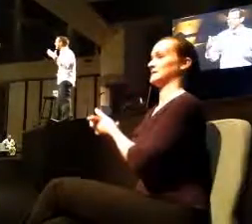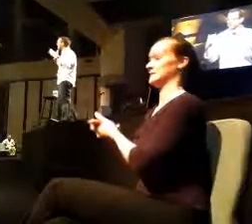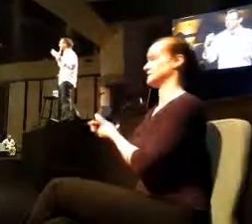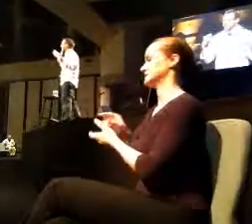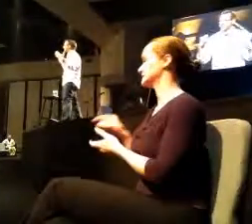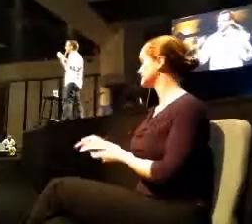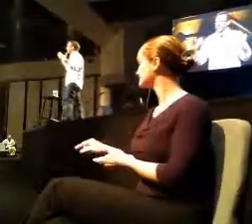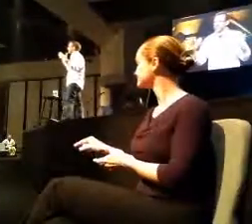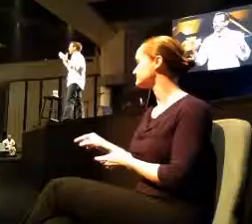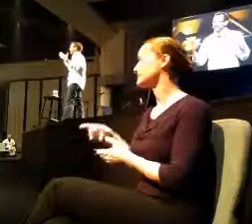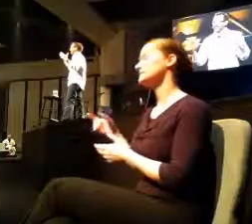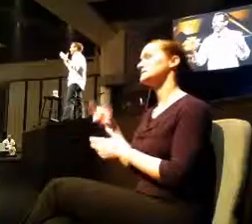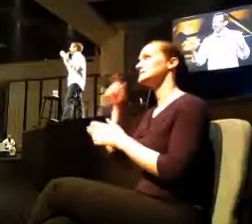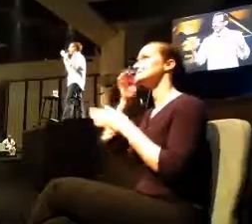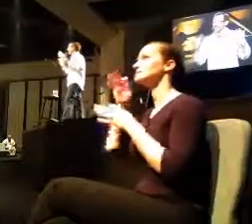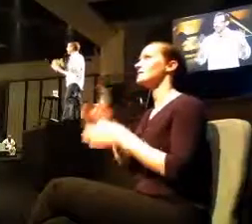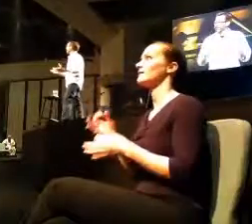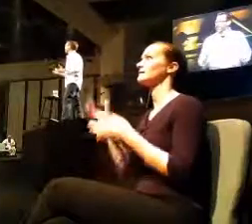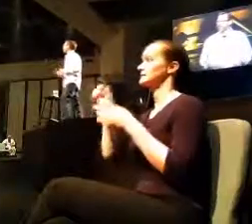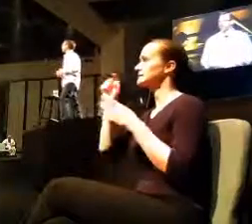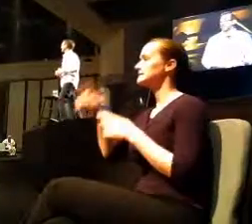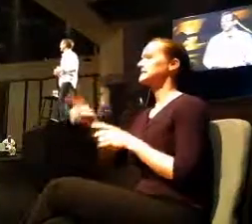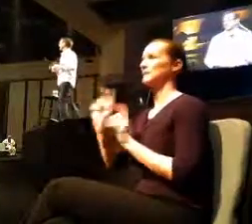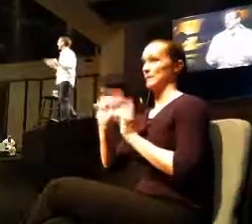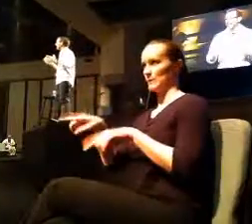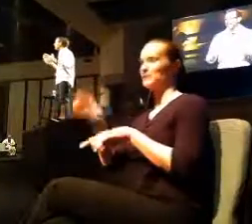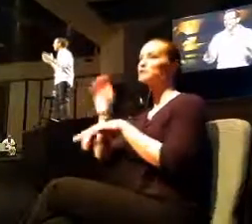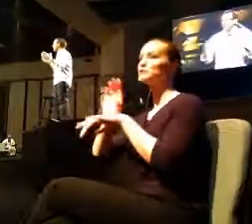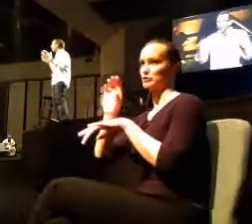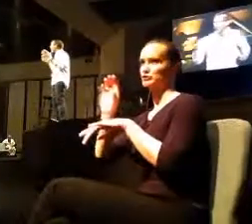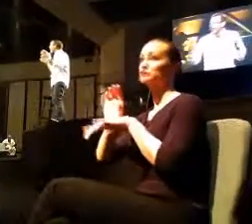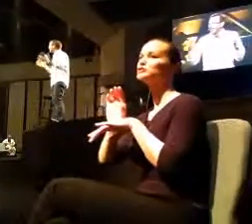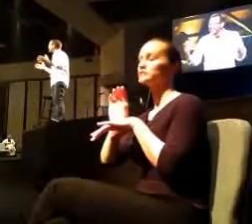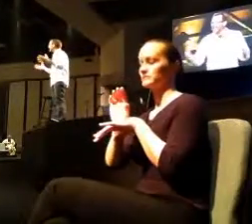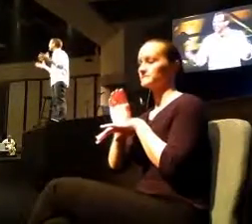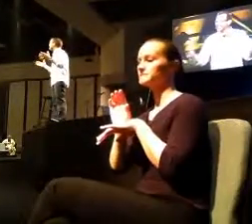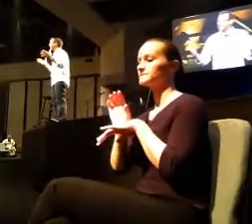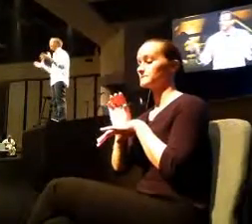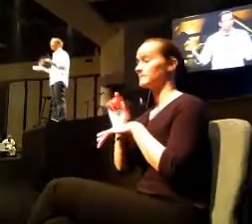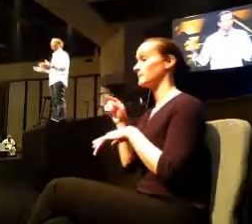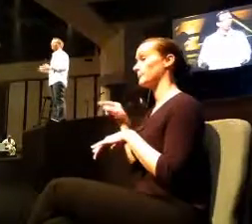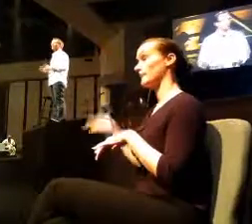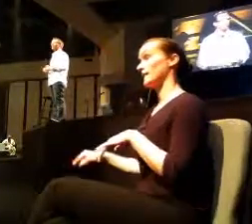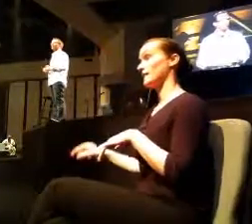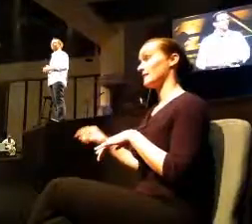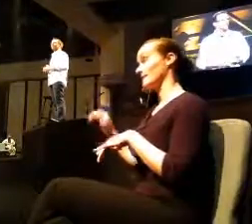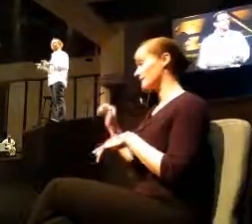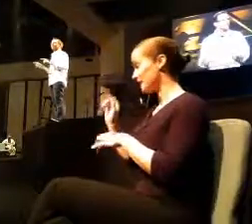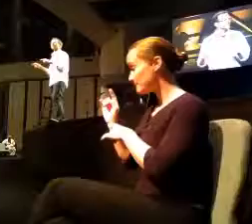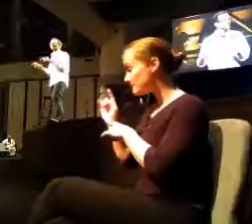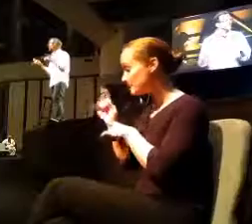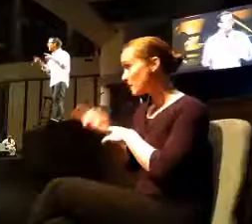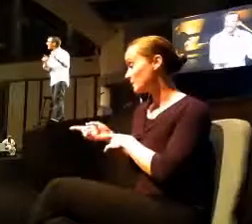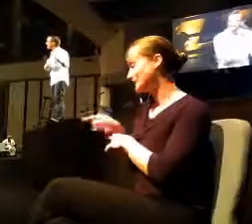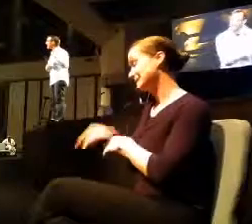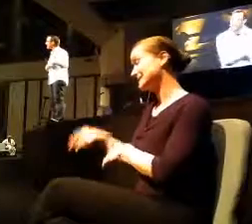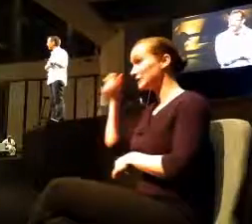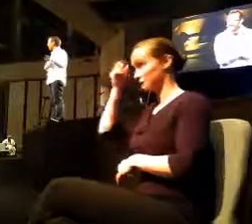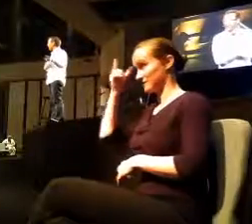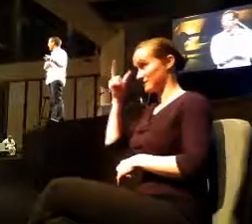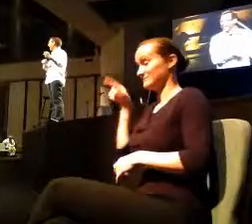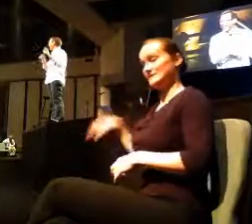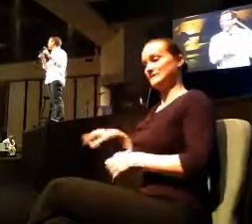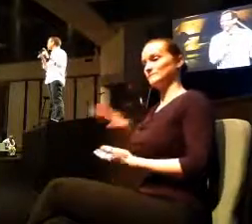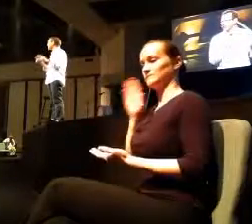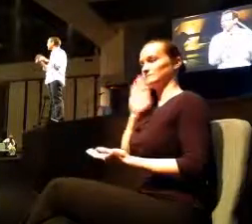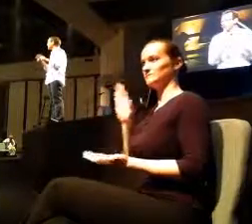and begins to see that Karen needs this. And what he does in that moment is he understands that he's not going to be